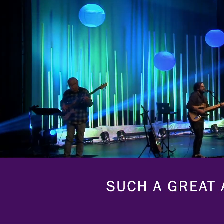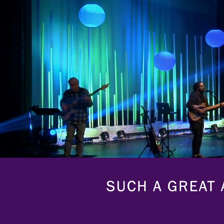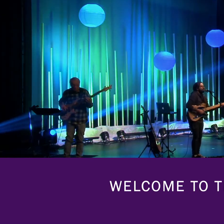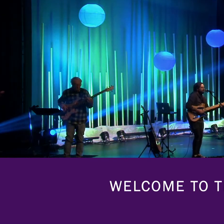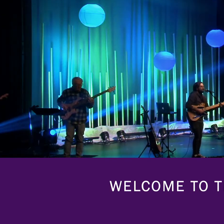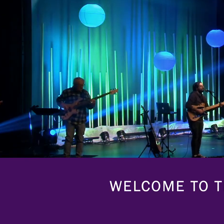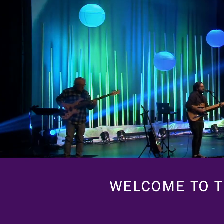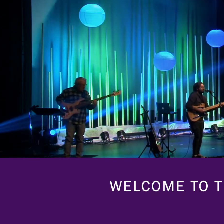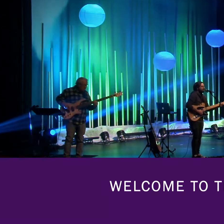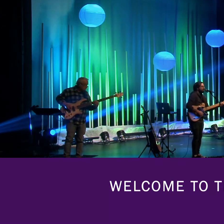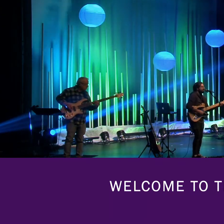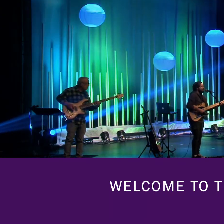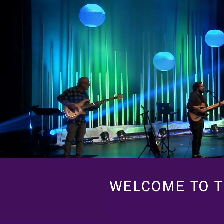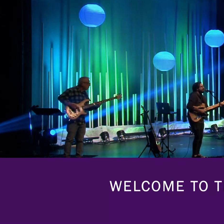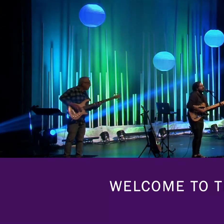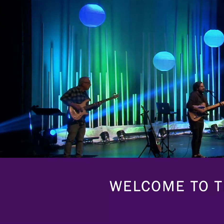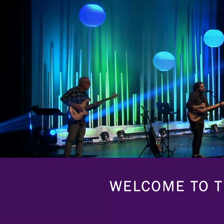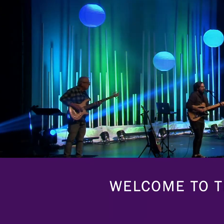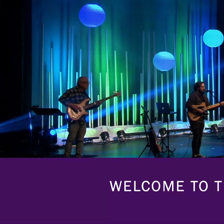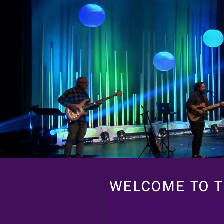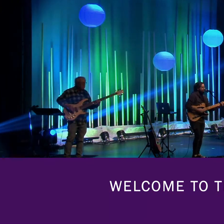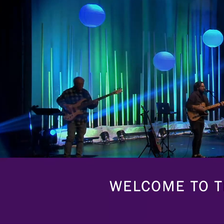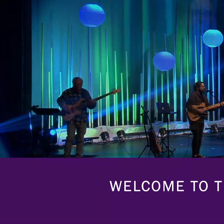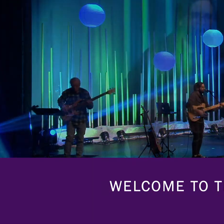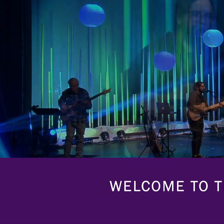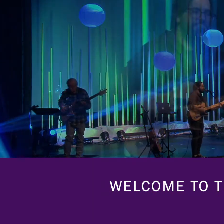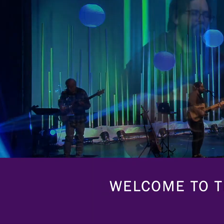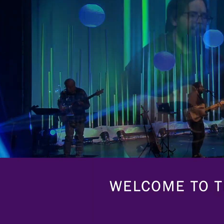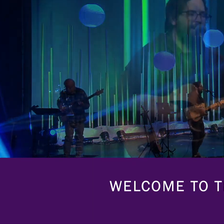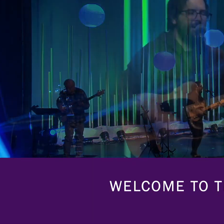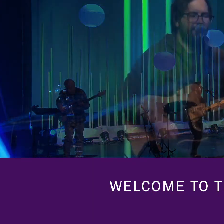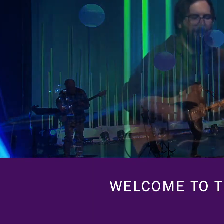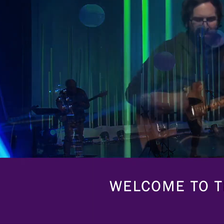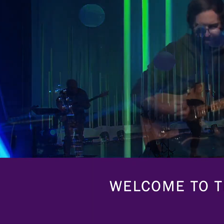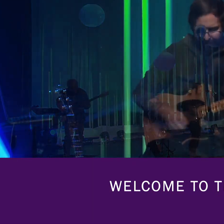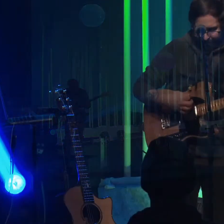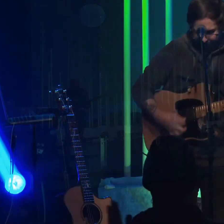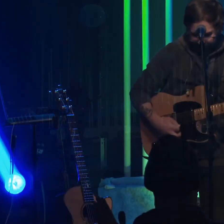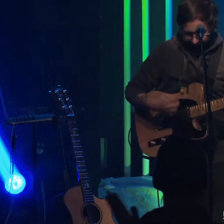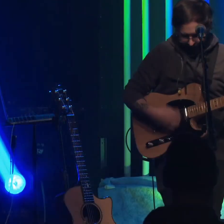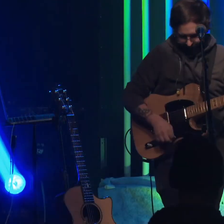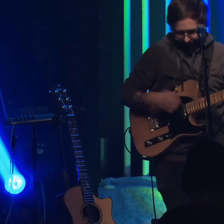adventure. Welcome to the future.